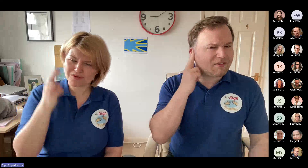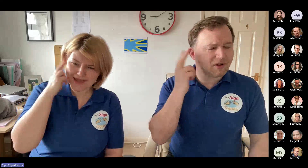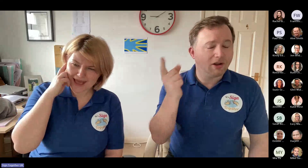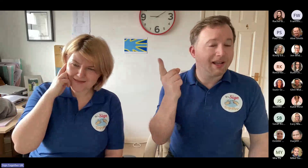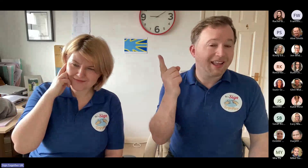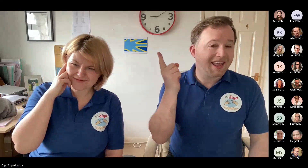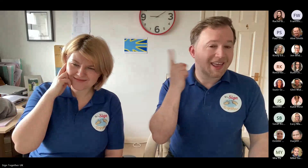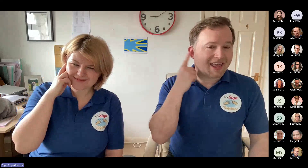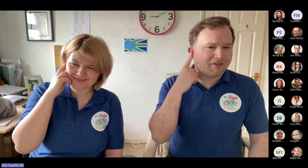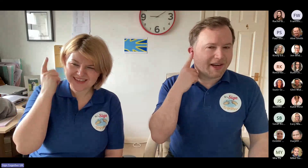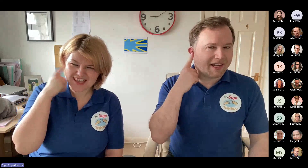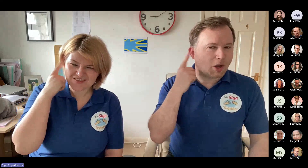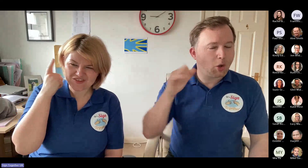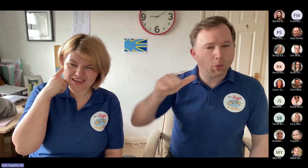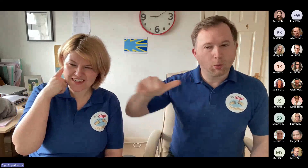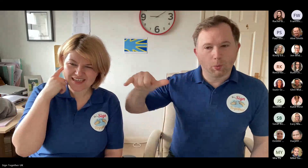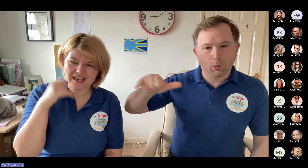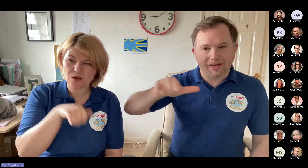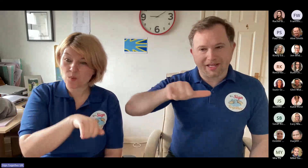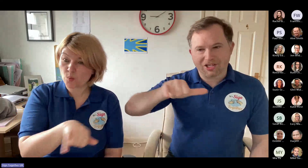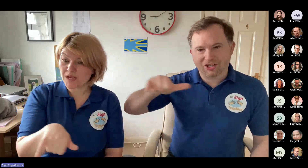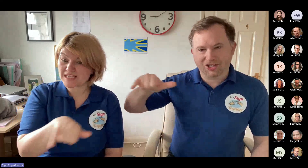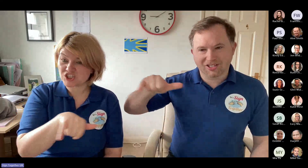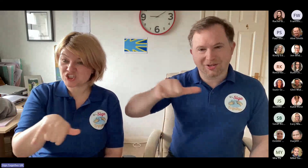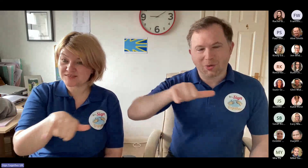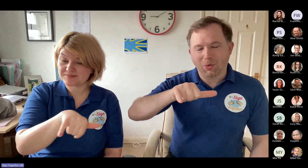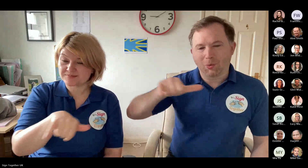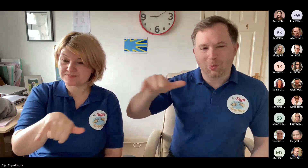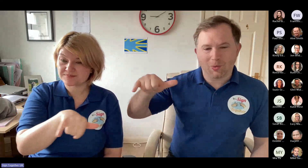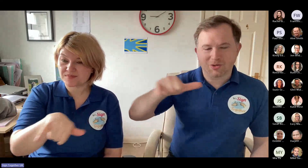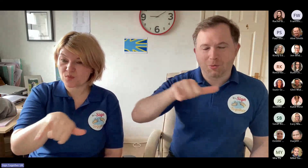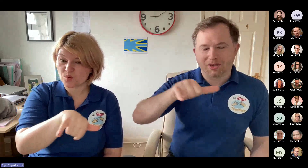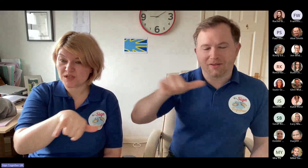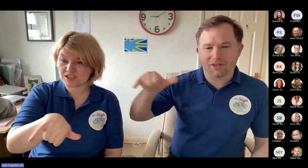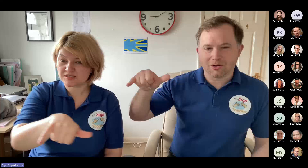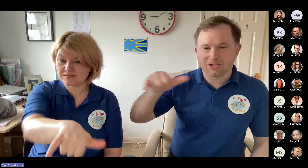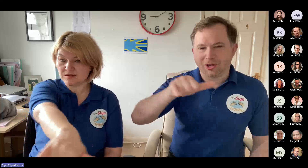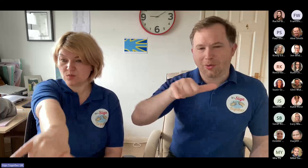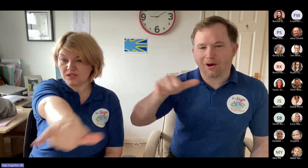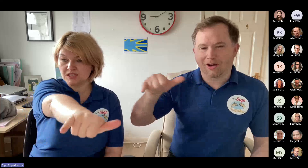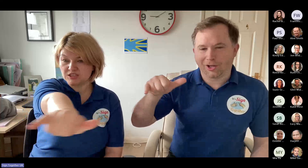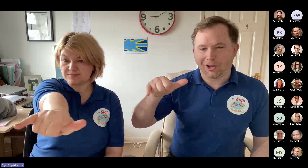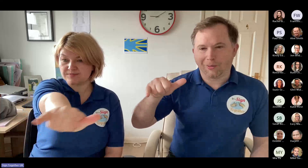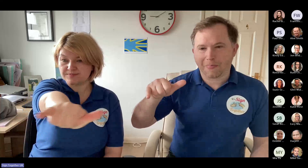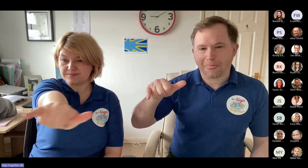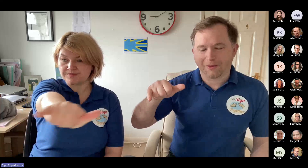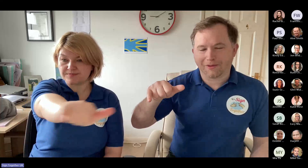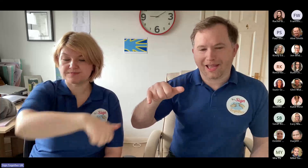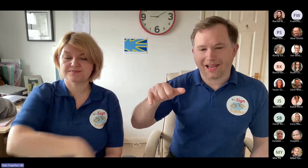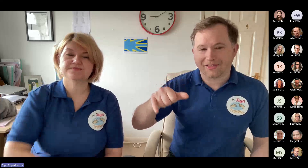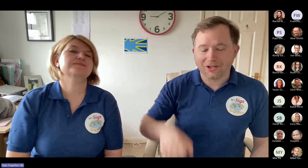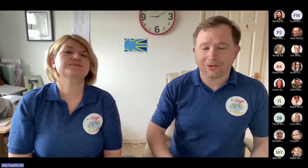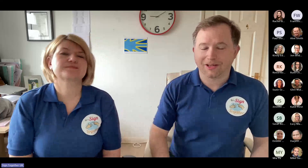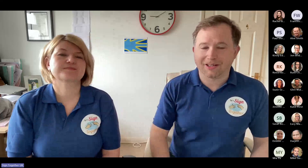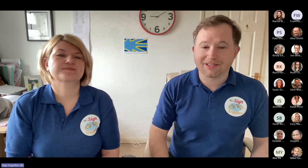deaf, hearing, which one of those 2 are you? Okay, and then you can